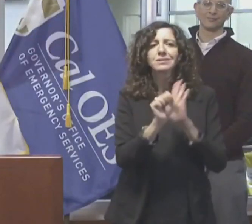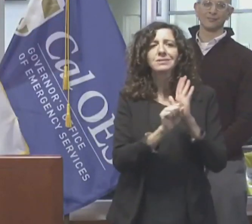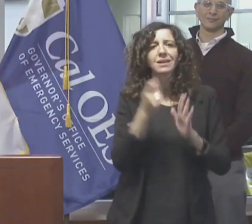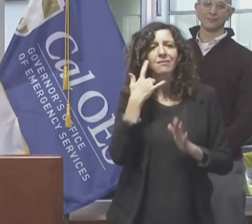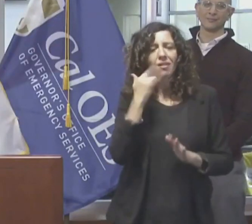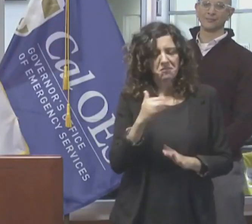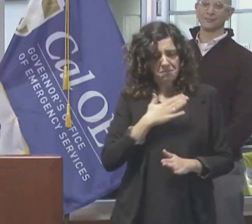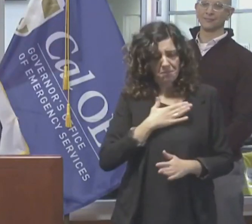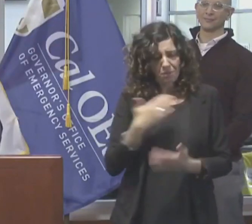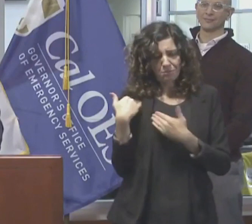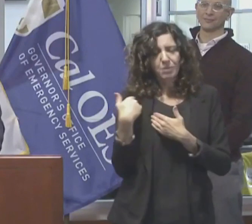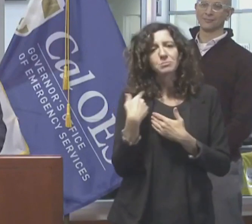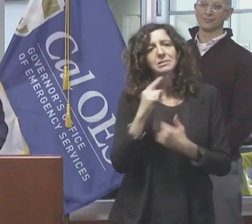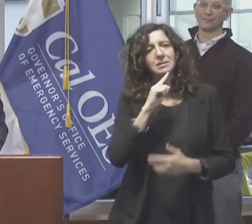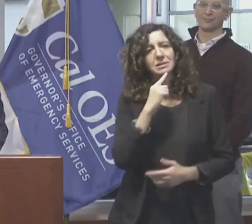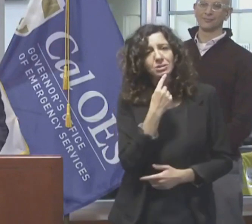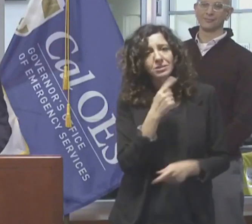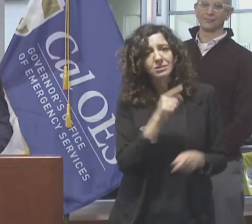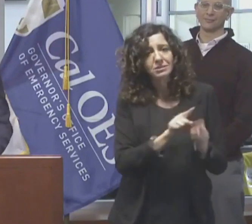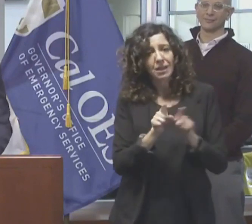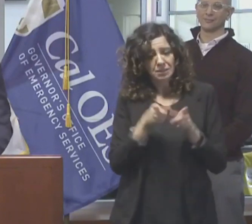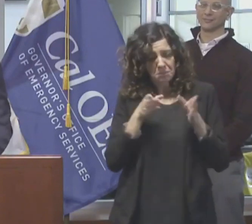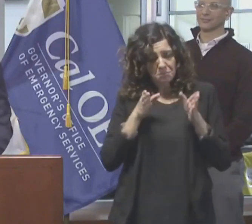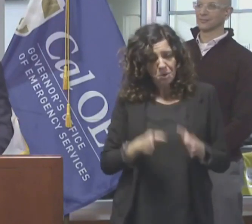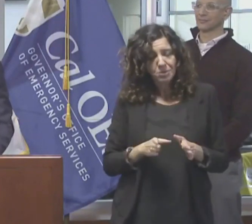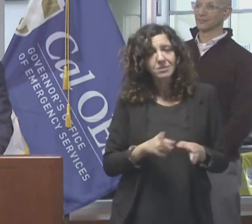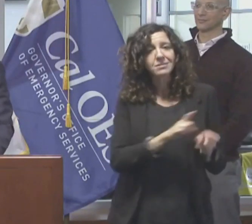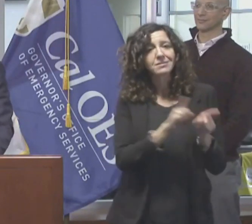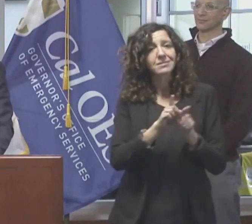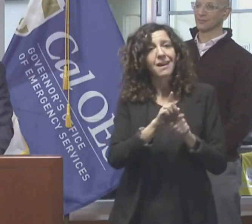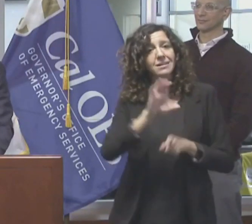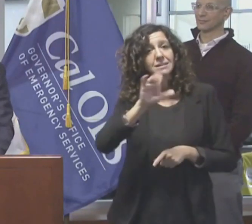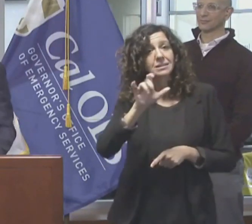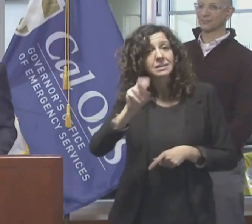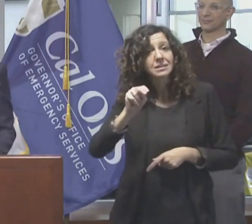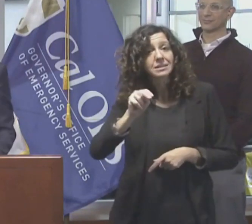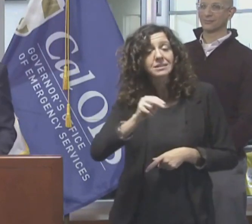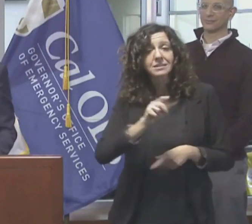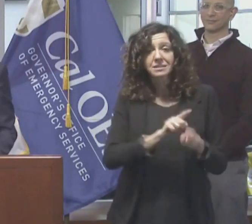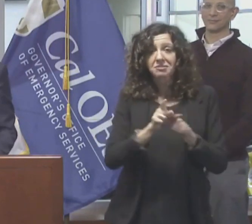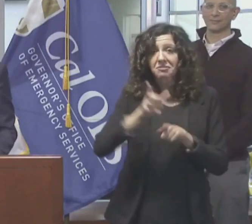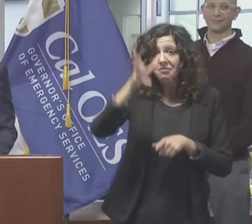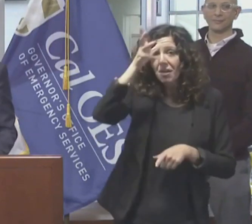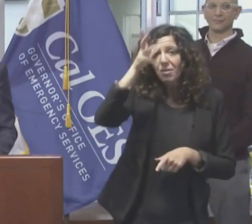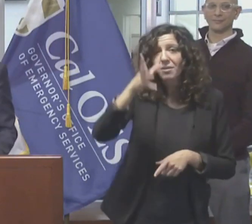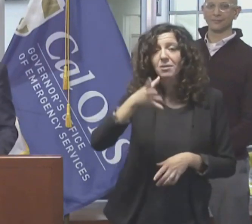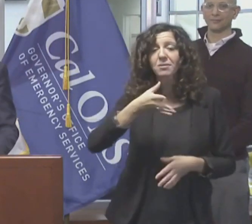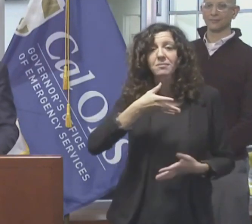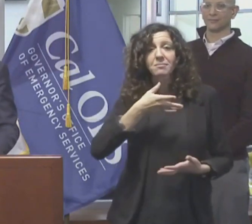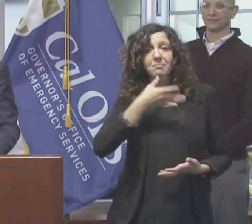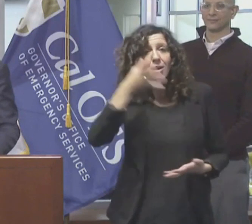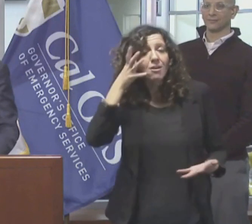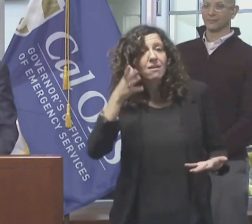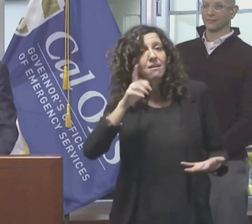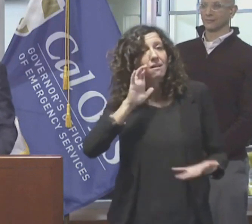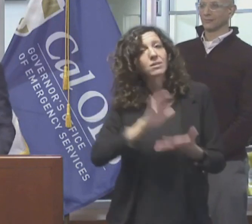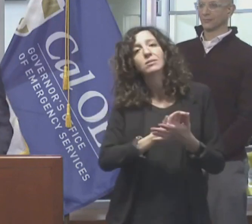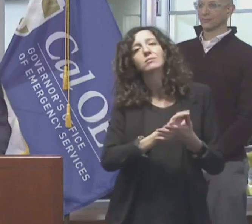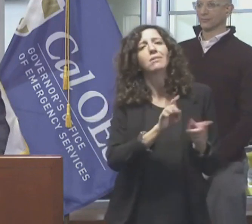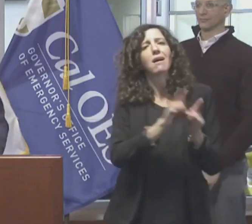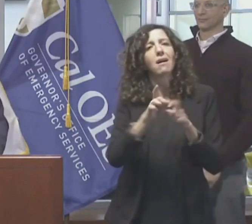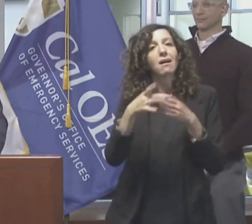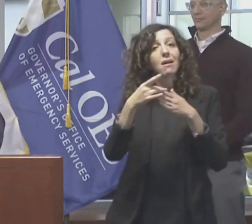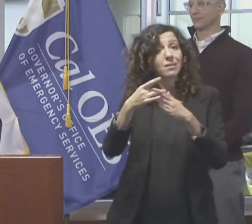responsibility seriously as an individual, as a citizen, as a father, parent, husband, as a leader